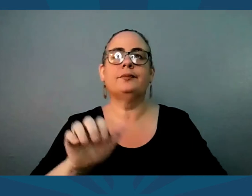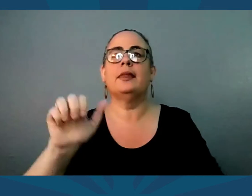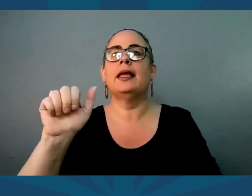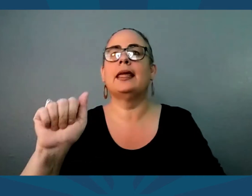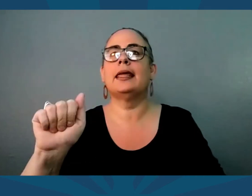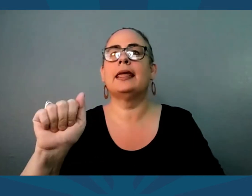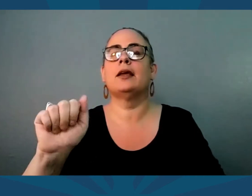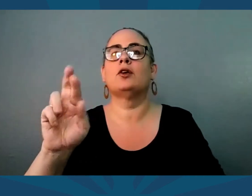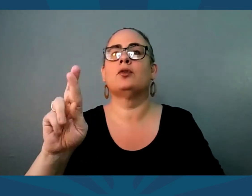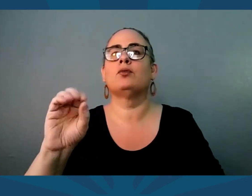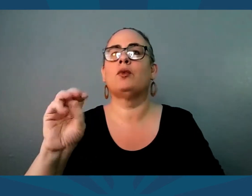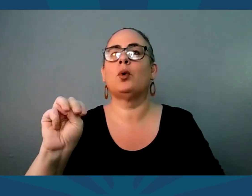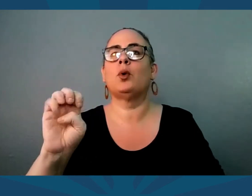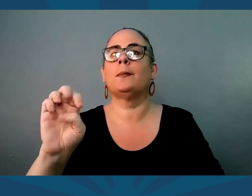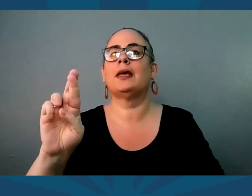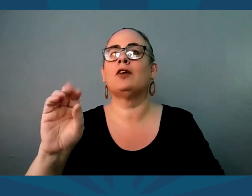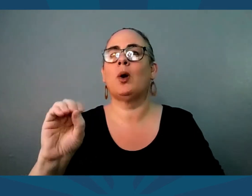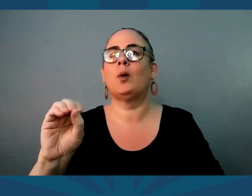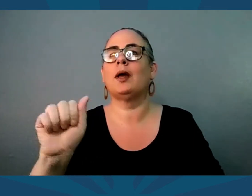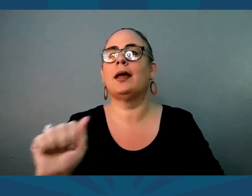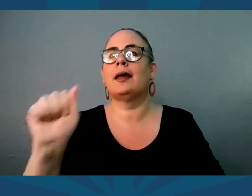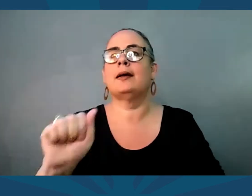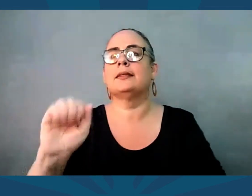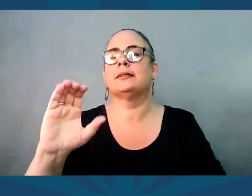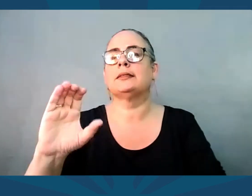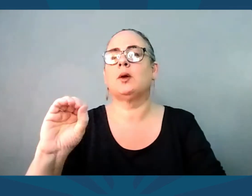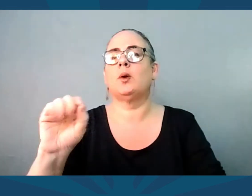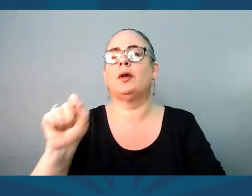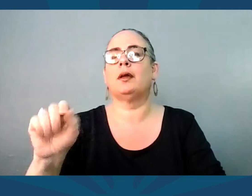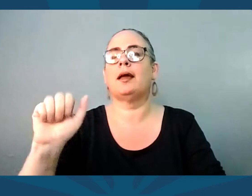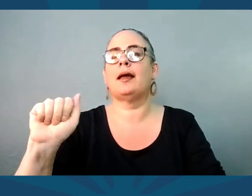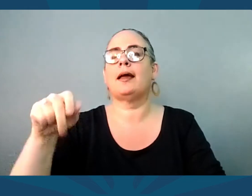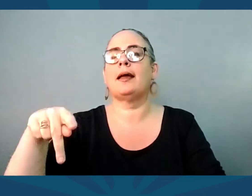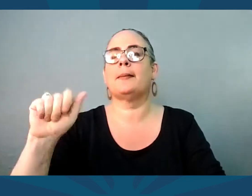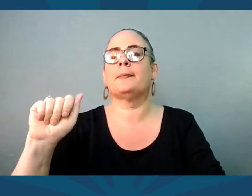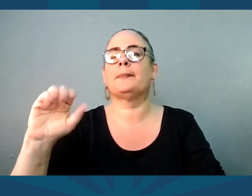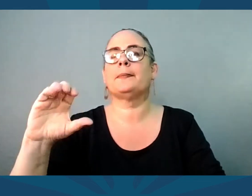800-361-4402. A. Romero at